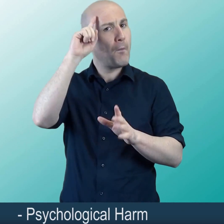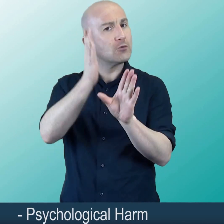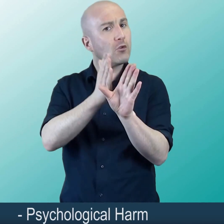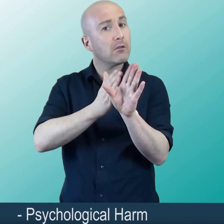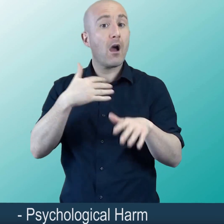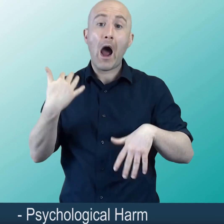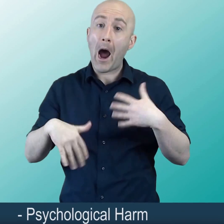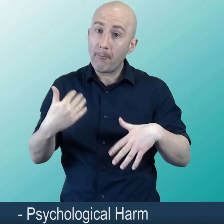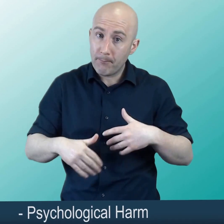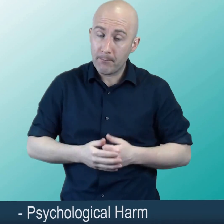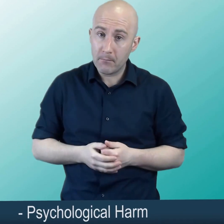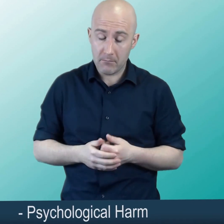psychological harm,